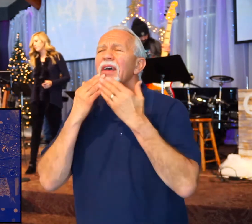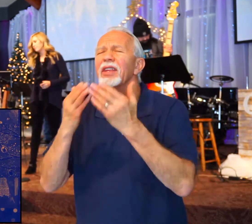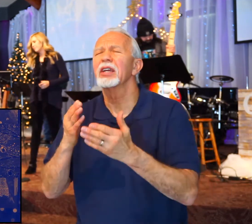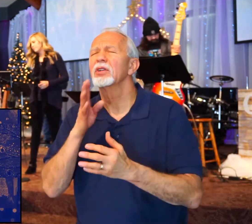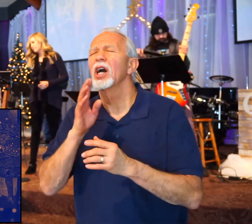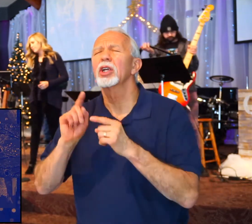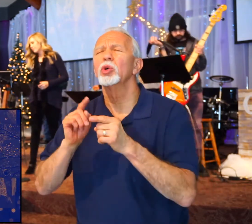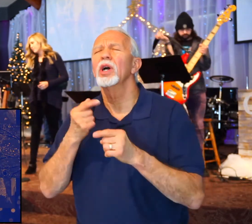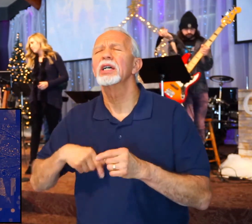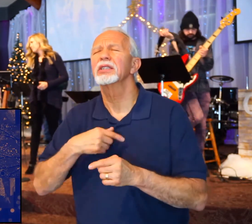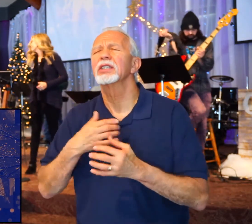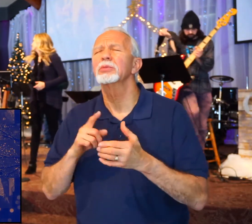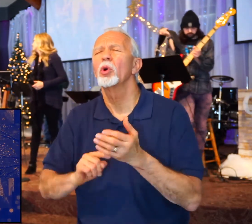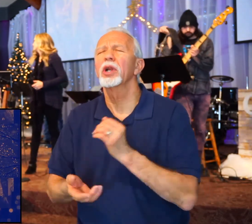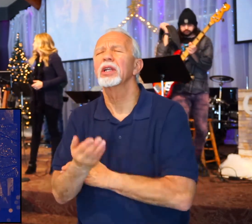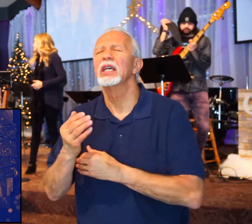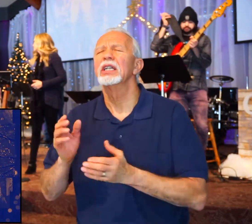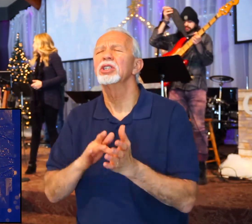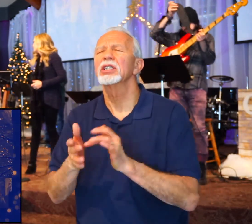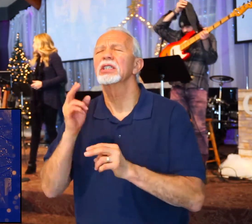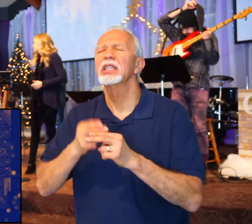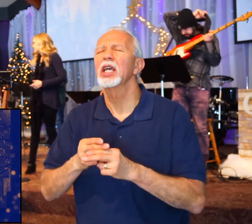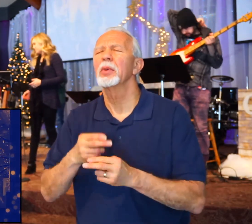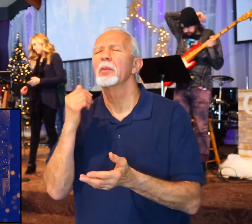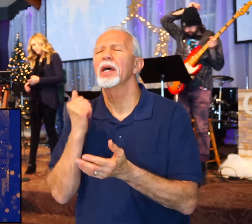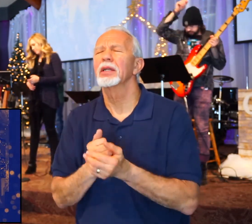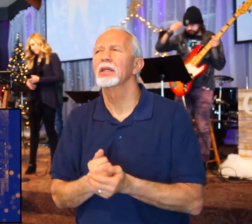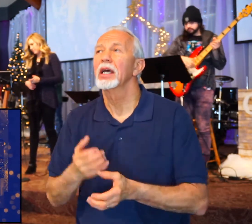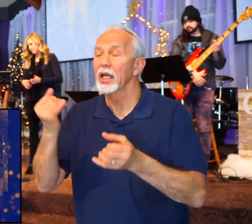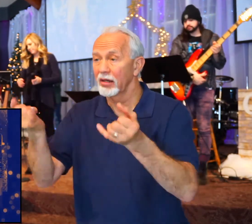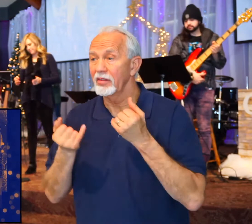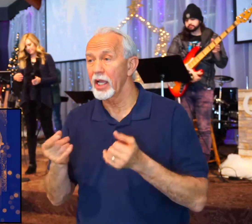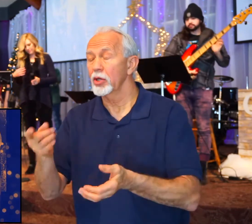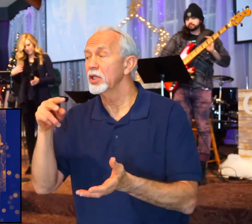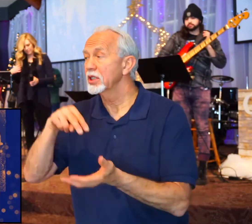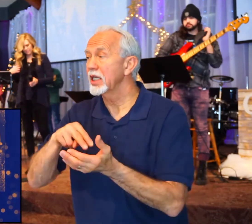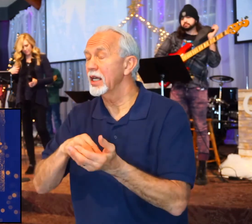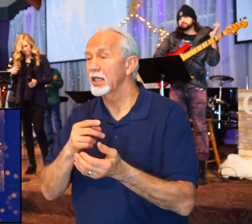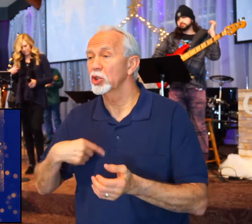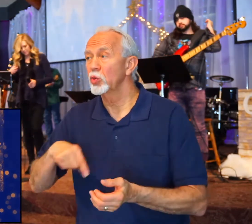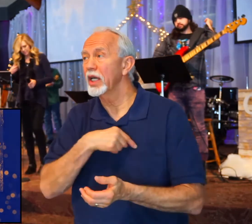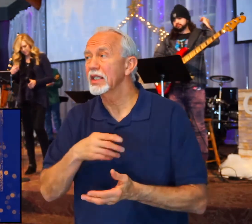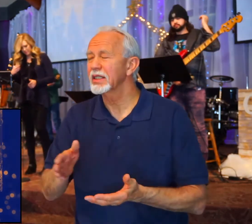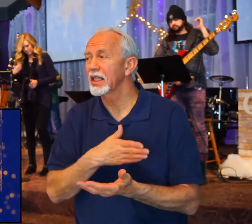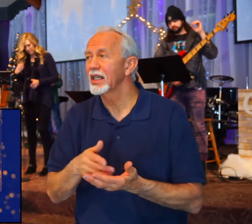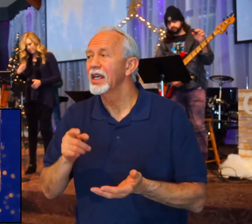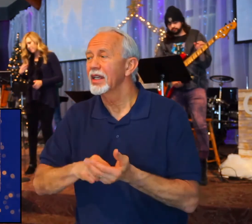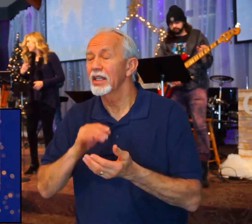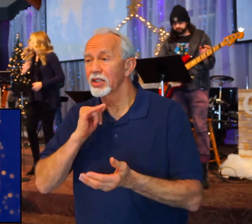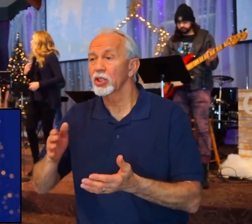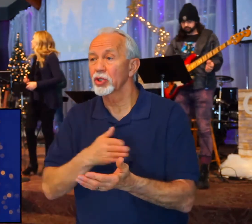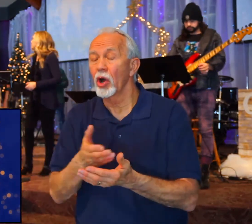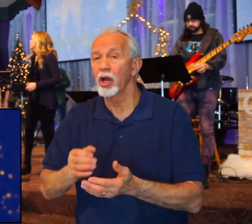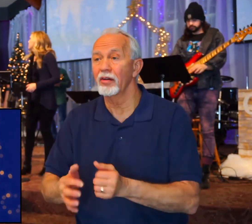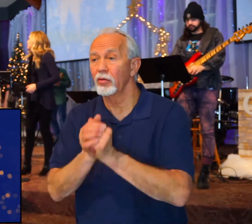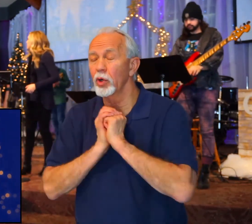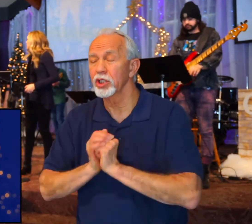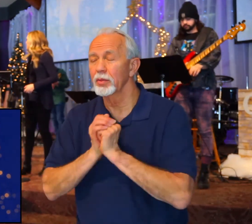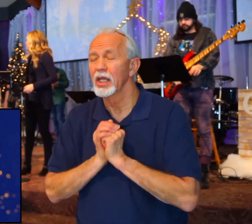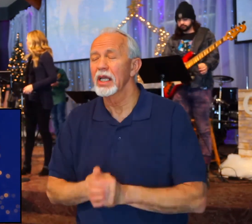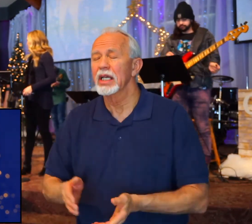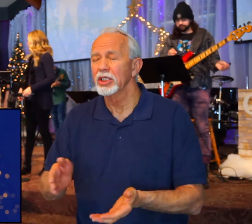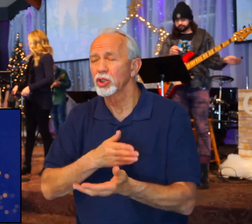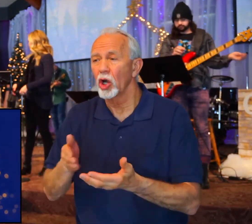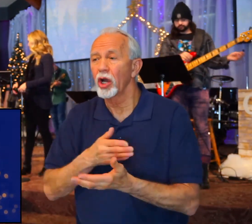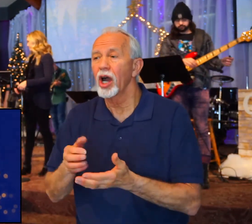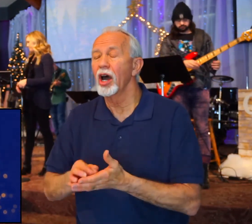this morning. In Jesus' name, amen. I would invite you to stand, and as we sing, This is a song of worship. This is a song of